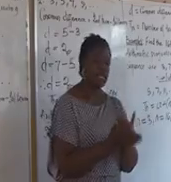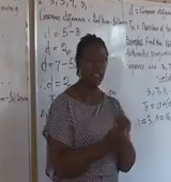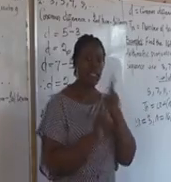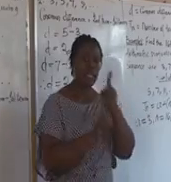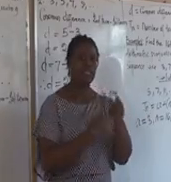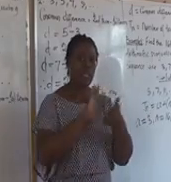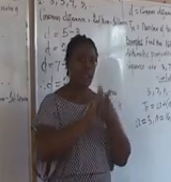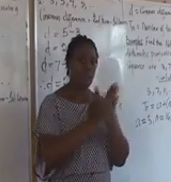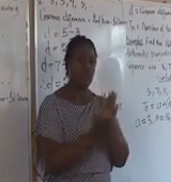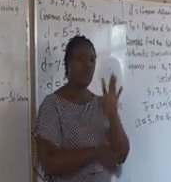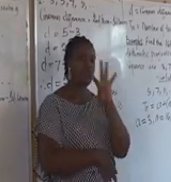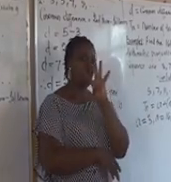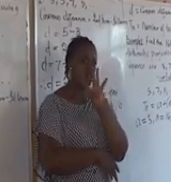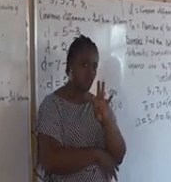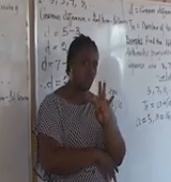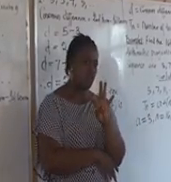We have 4.